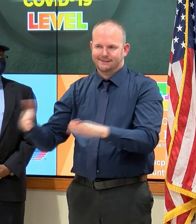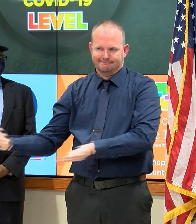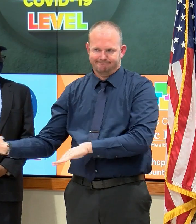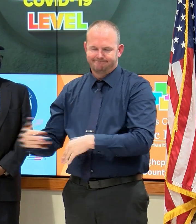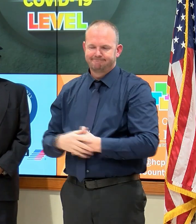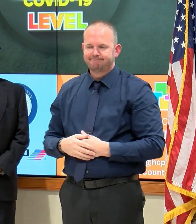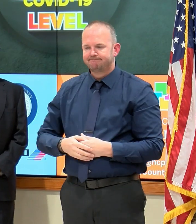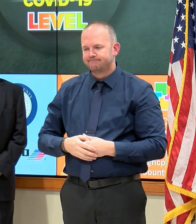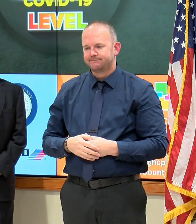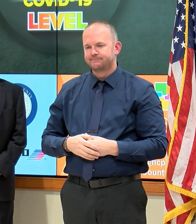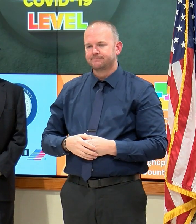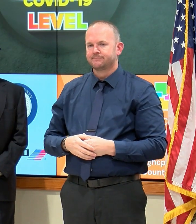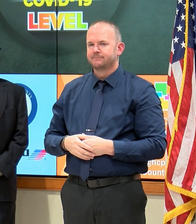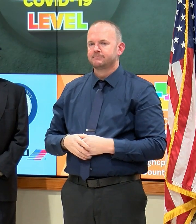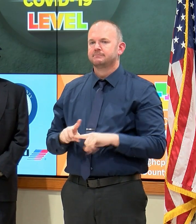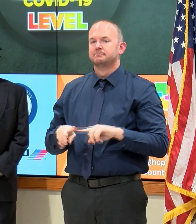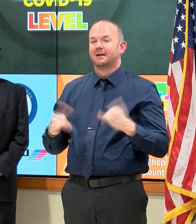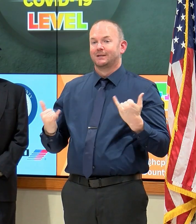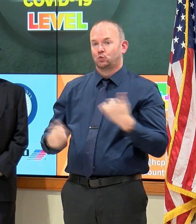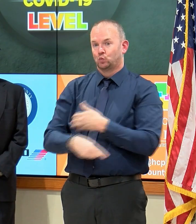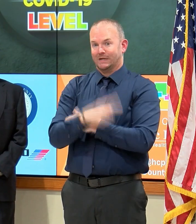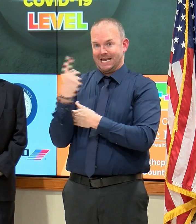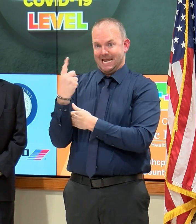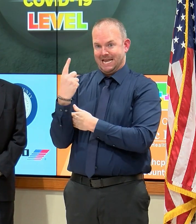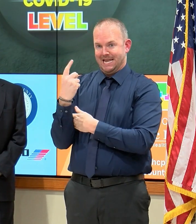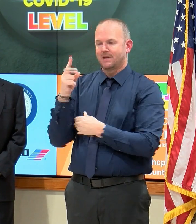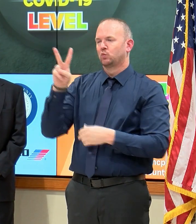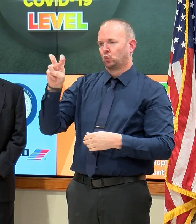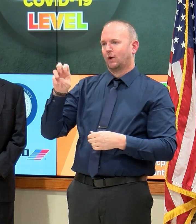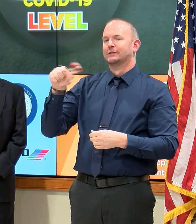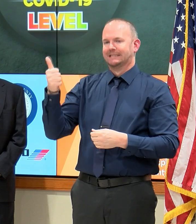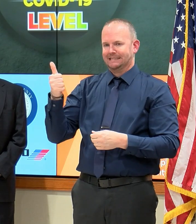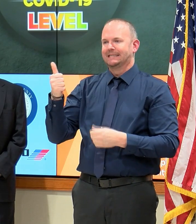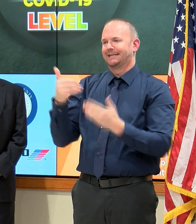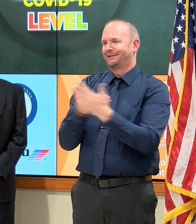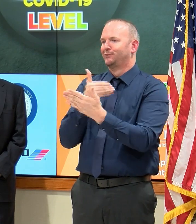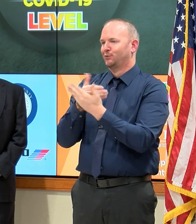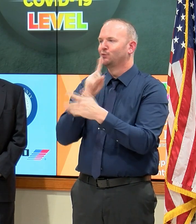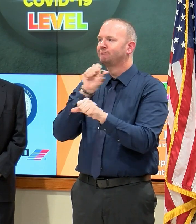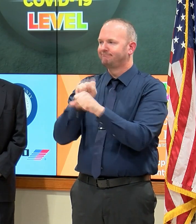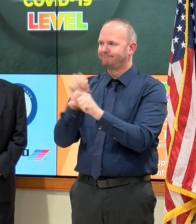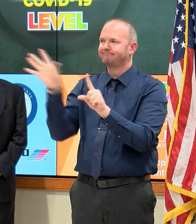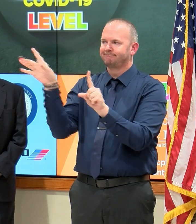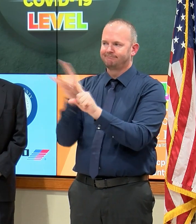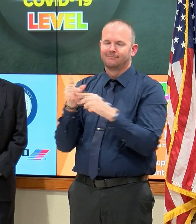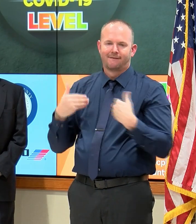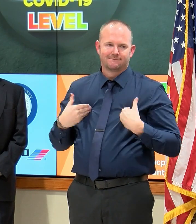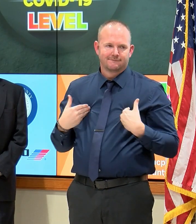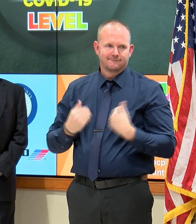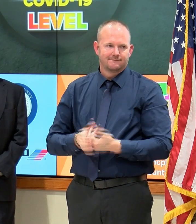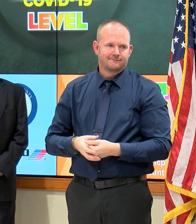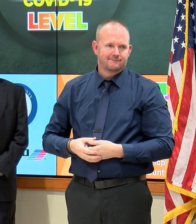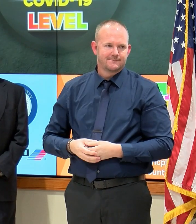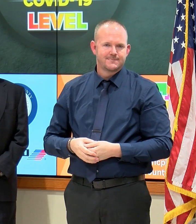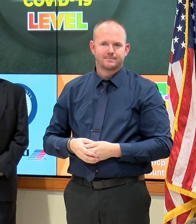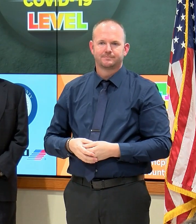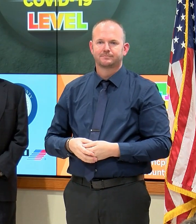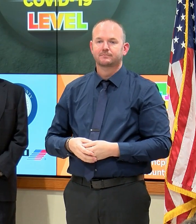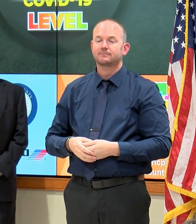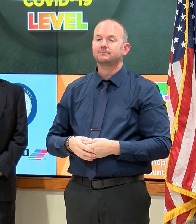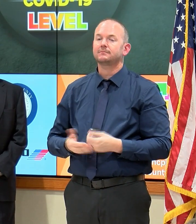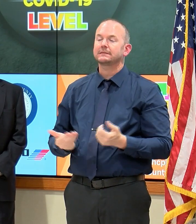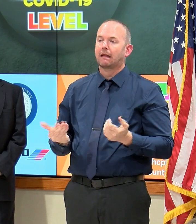reported, and the numbers continue to tick up. Let me just say, and one of the reasons why I wanted to be here with